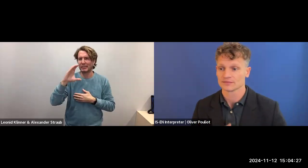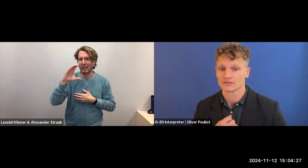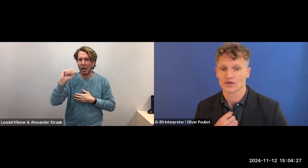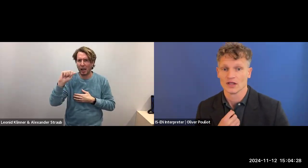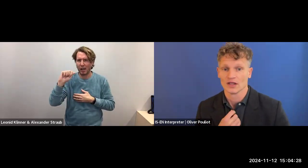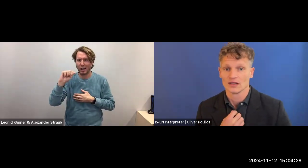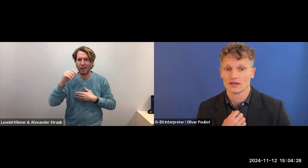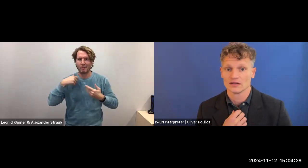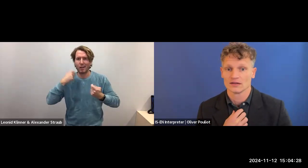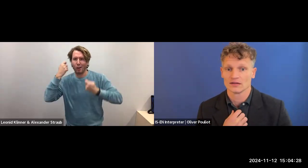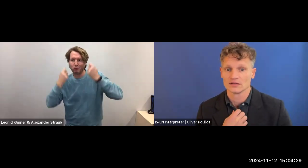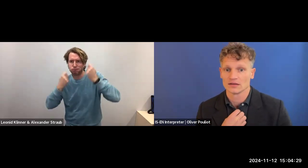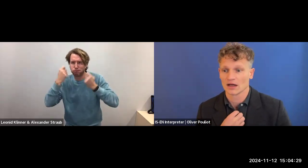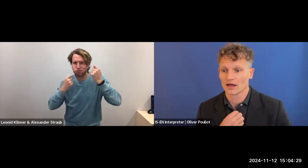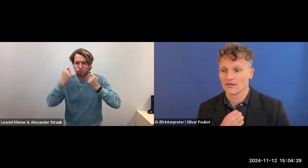them.